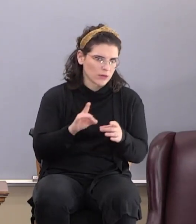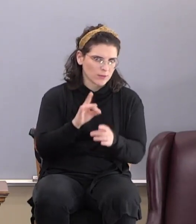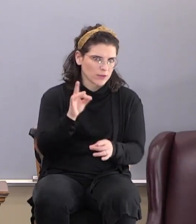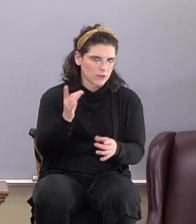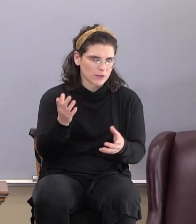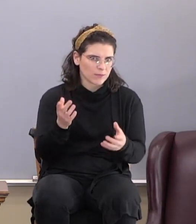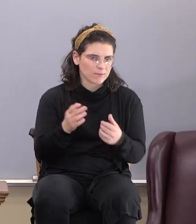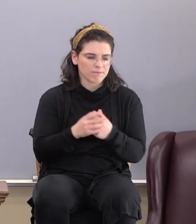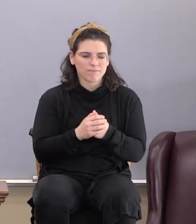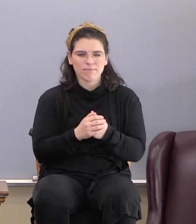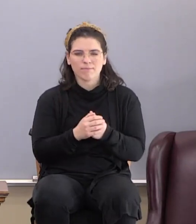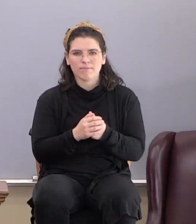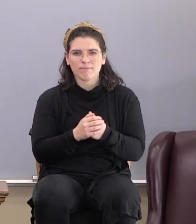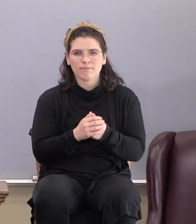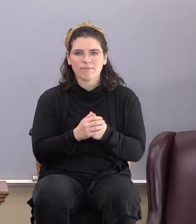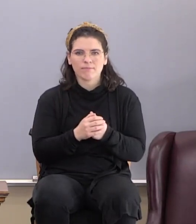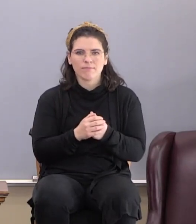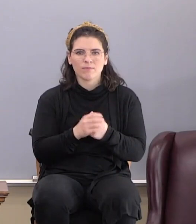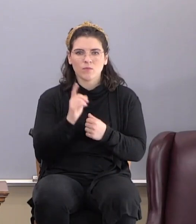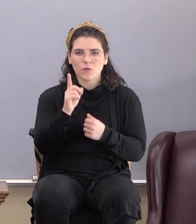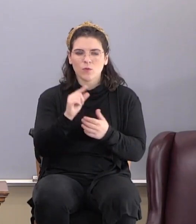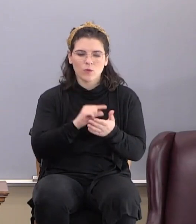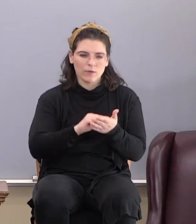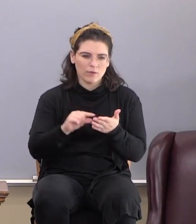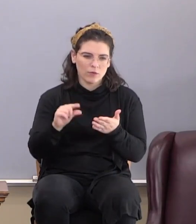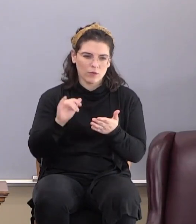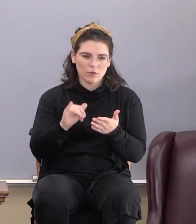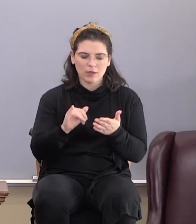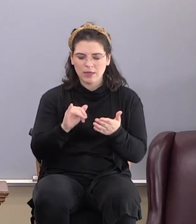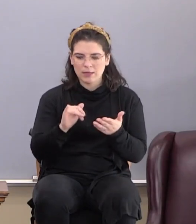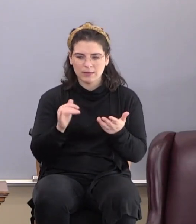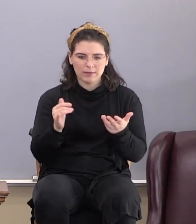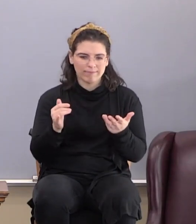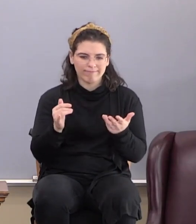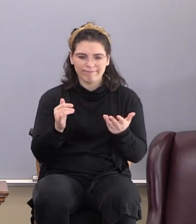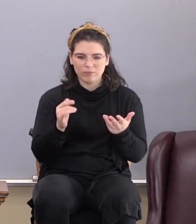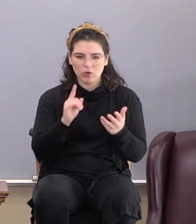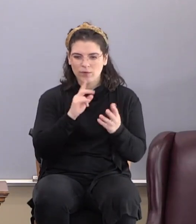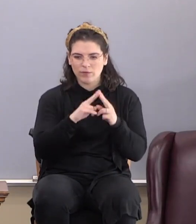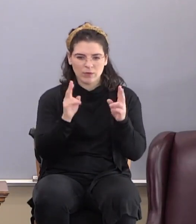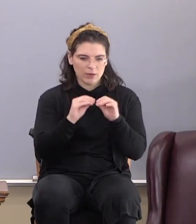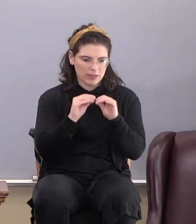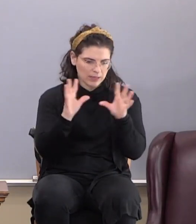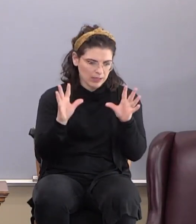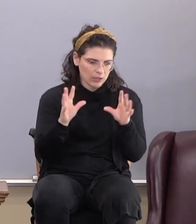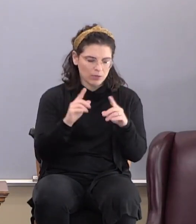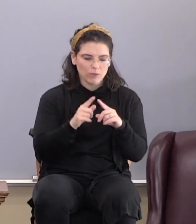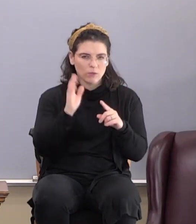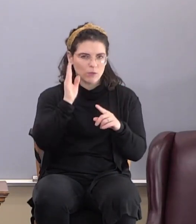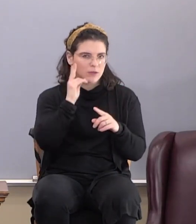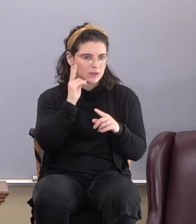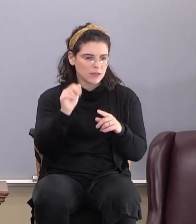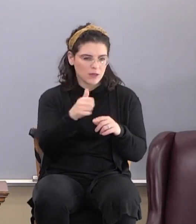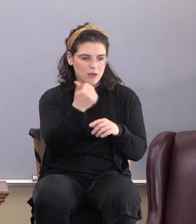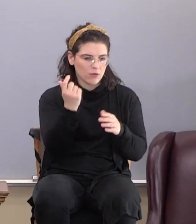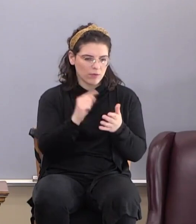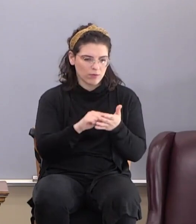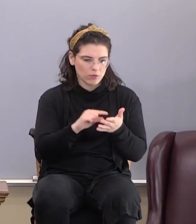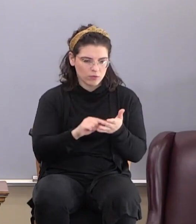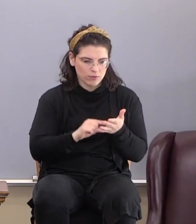Spirit? The one verse that is absolutely clear, but we're going to look at some other verses. Go to